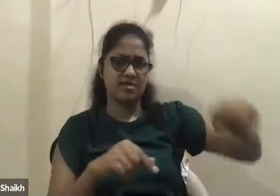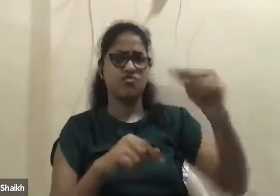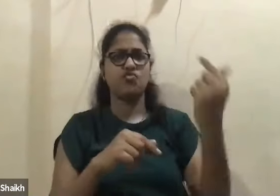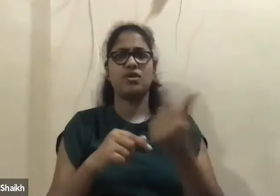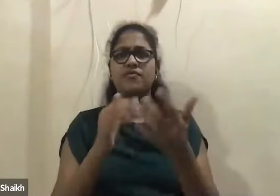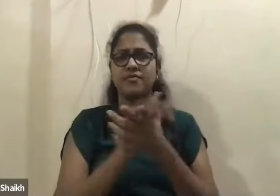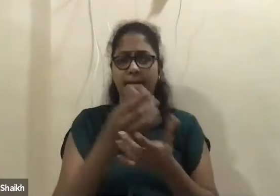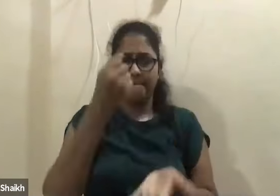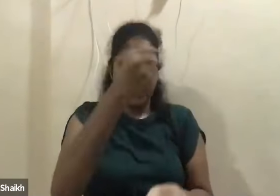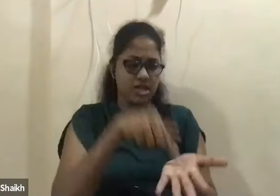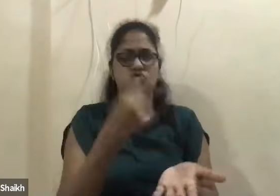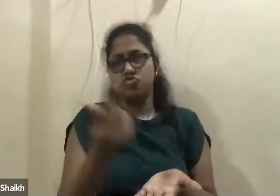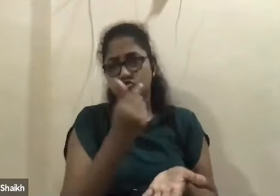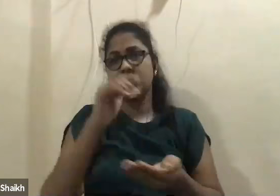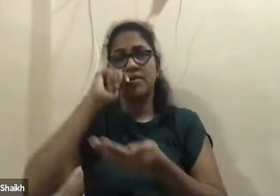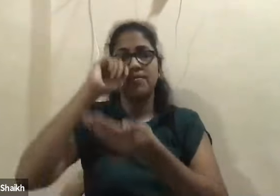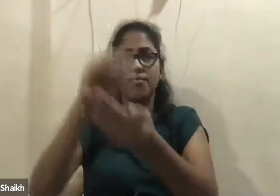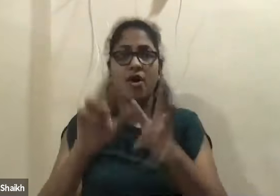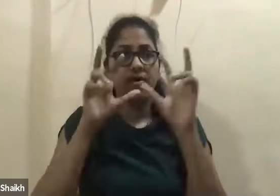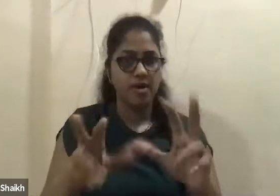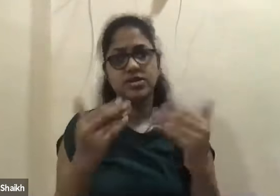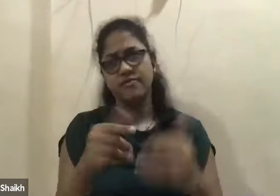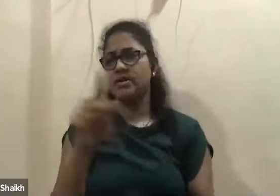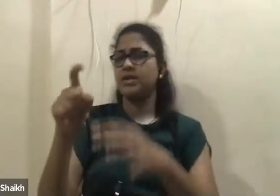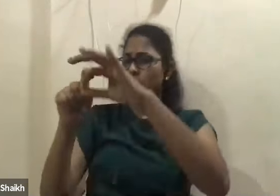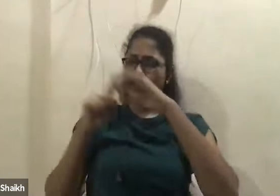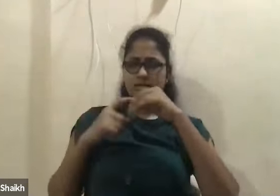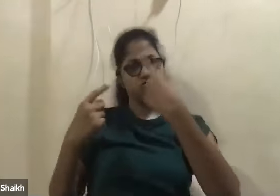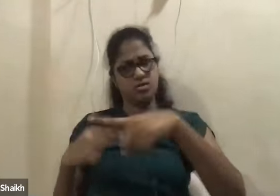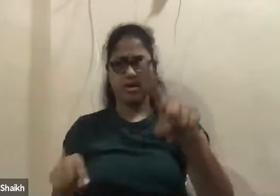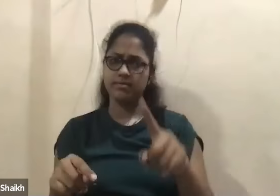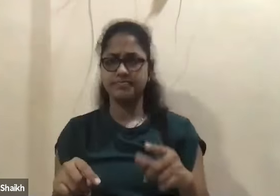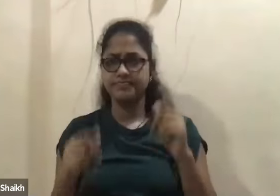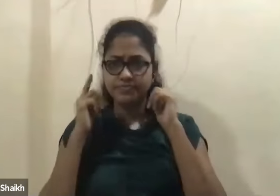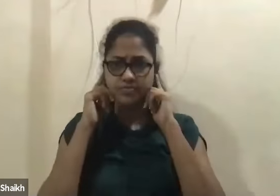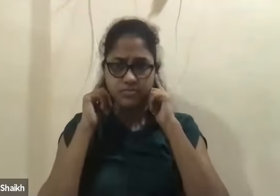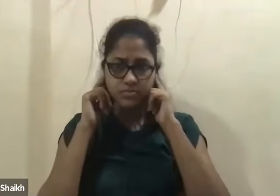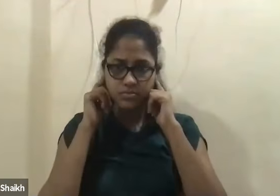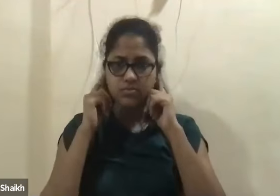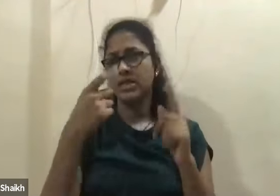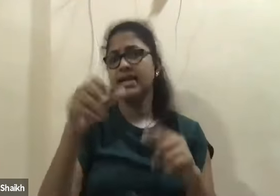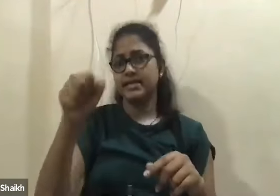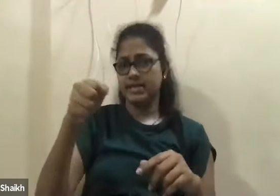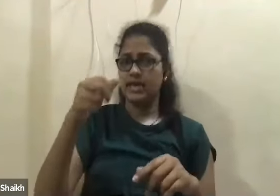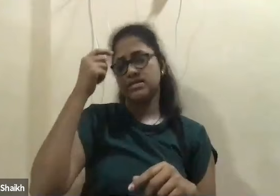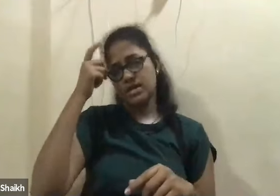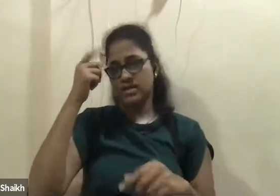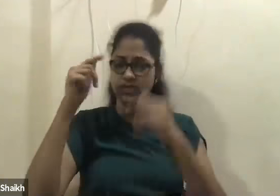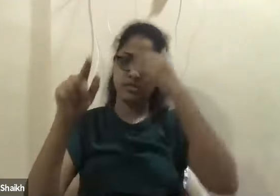my son, whose name is Yes, ma'am, we got your question. To do that? Because he said, huh? Yes, we got your question. Better? I think Sanchita